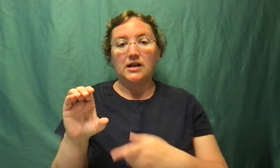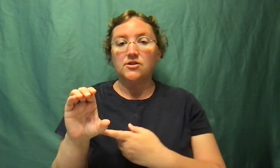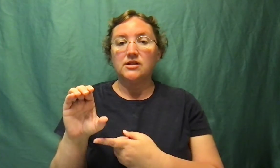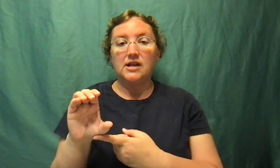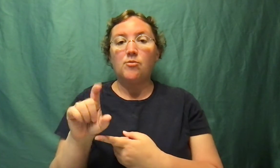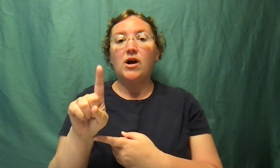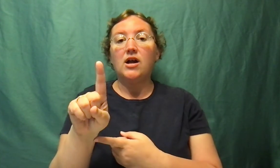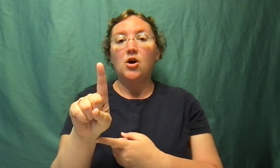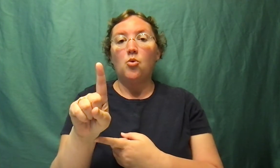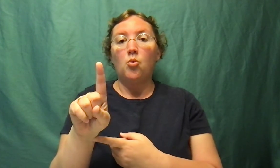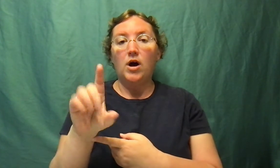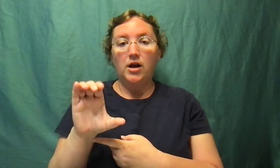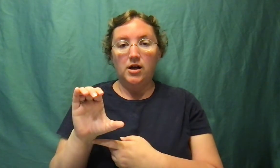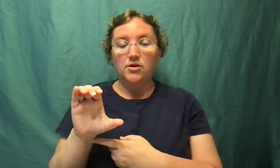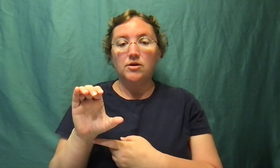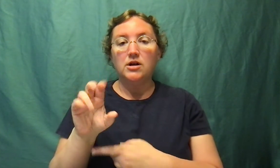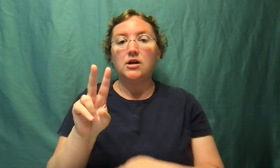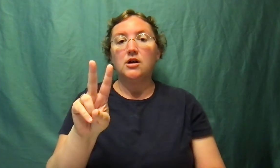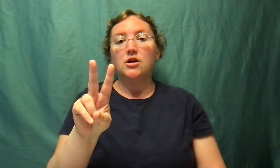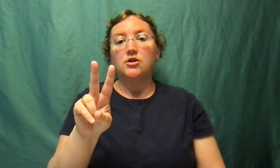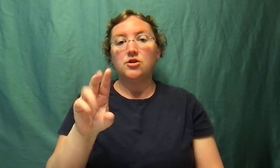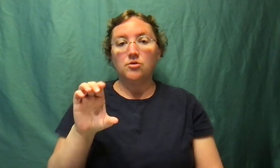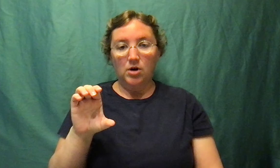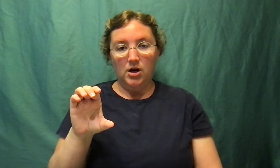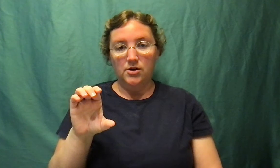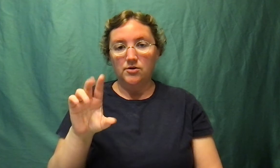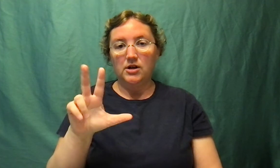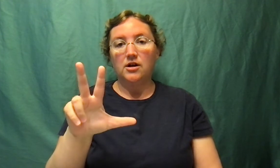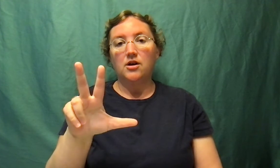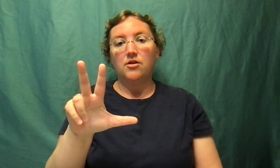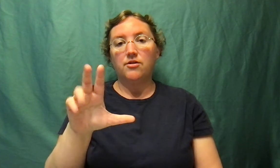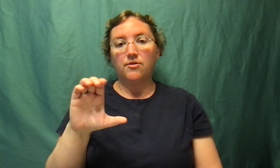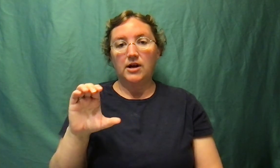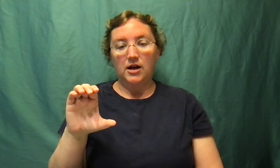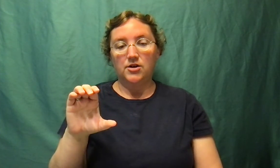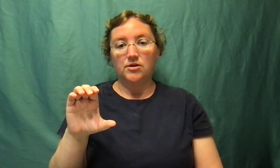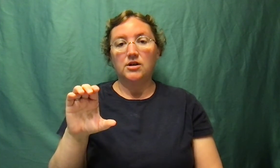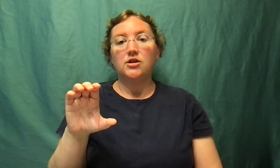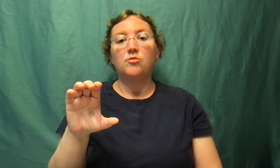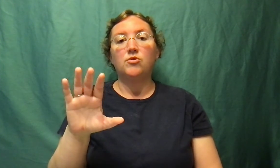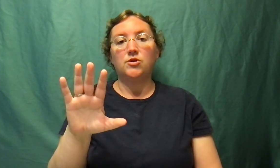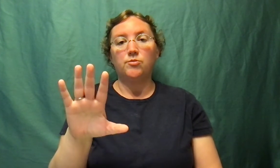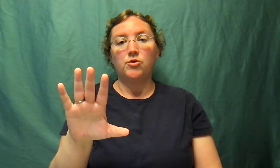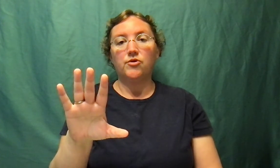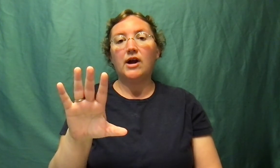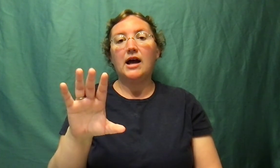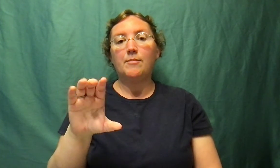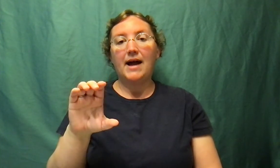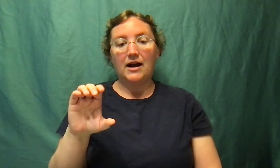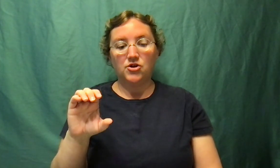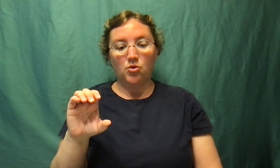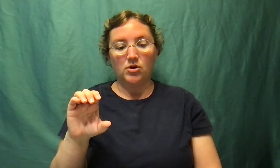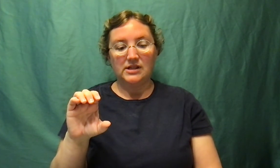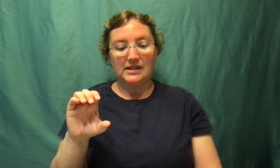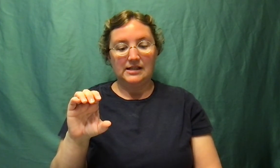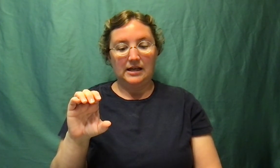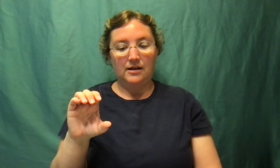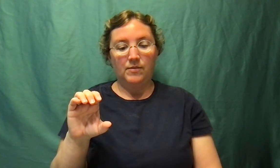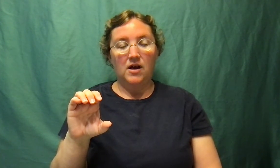are the same way. 100, 200, 300. You move your hand back towards the C.